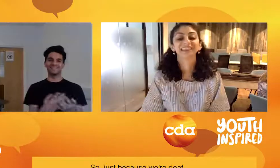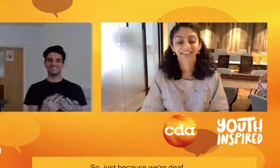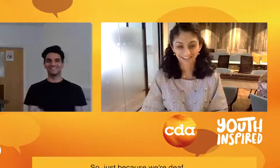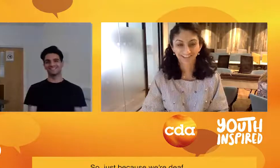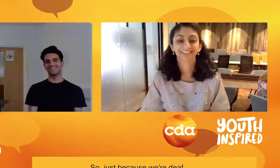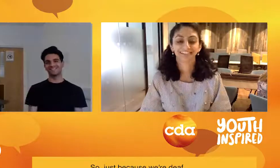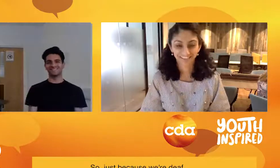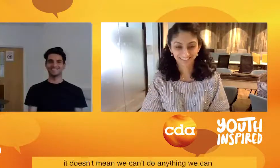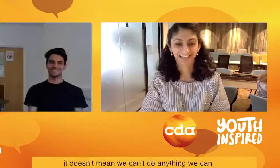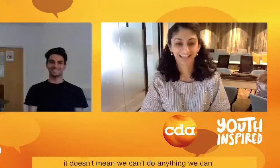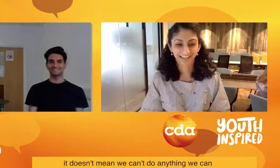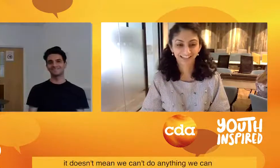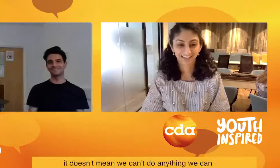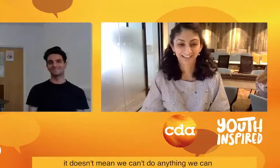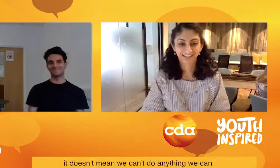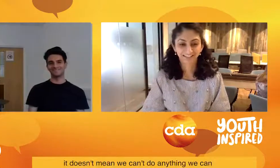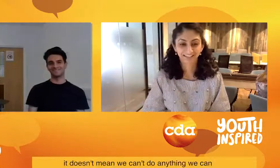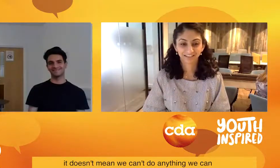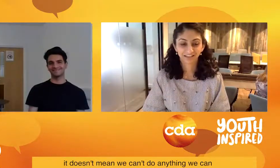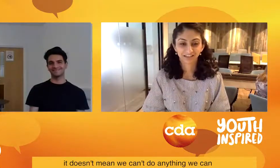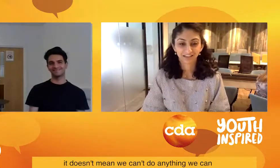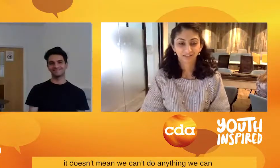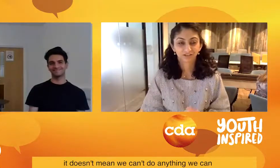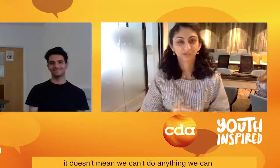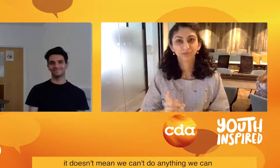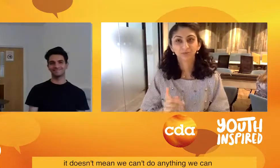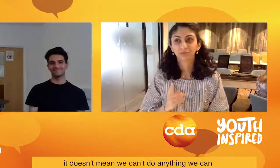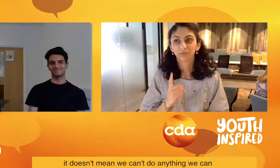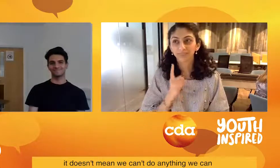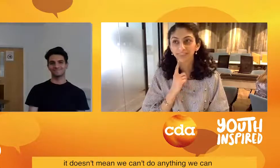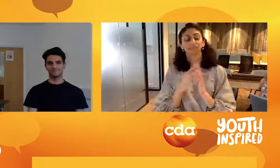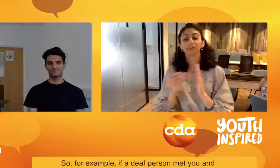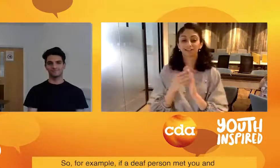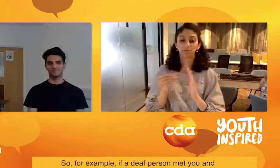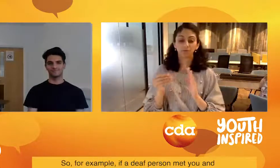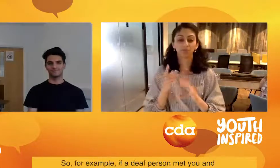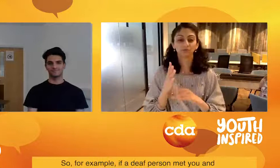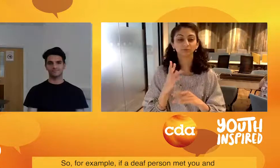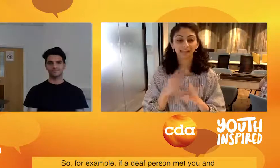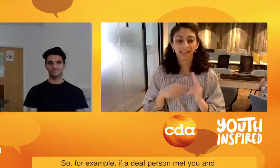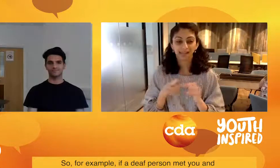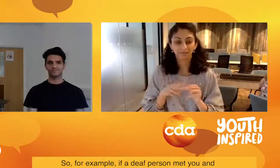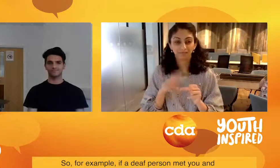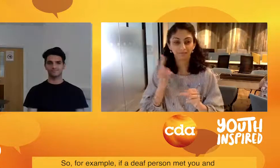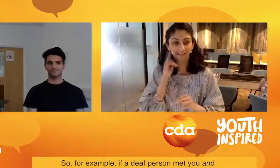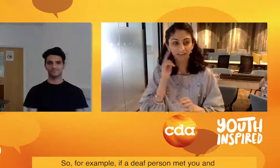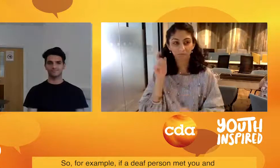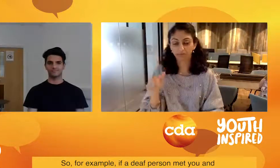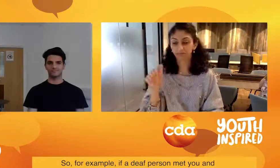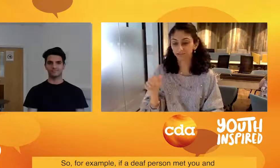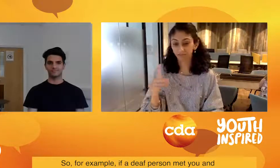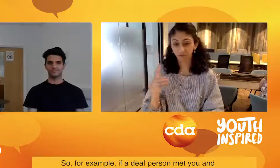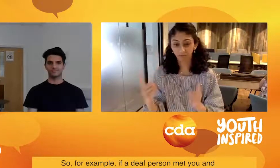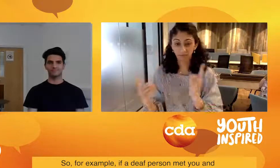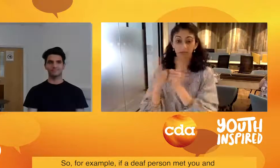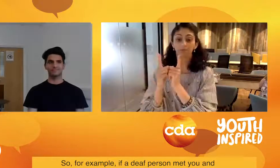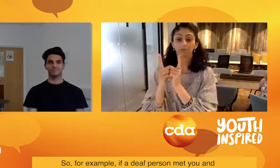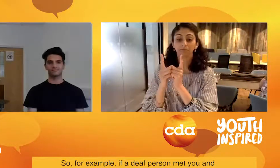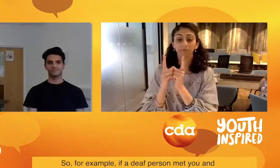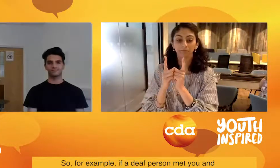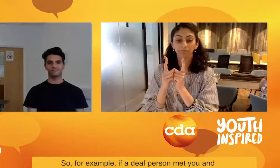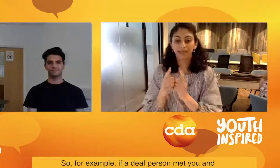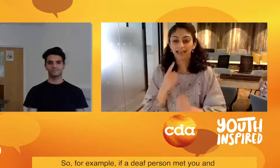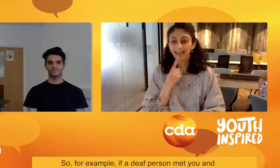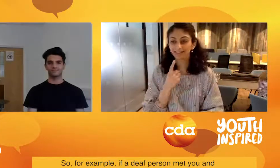So just because we're deaf, it doesn't mean we can't do anything. We can still do things, we can do anything. So for example, if a deaf